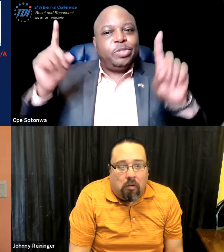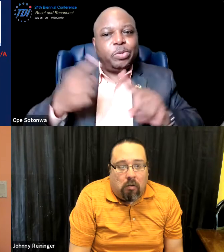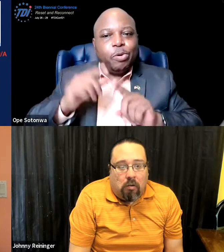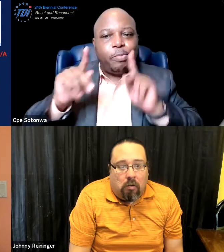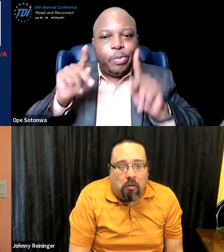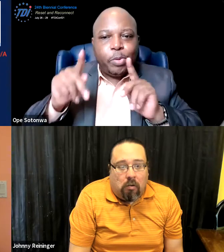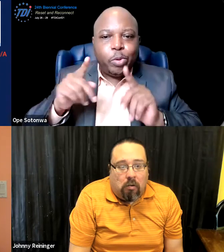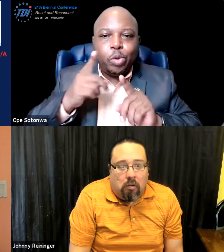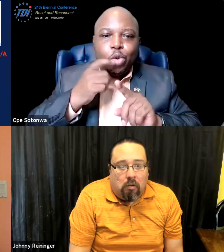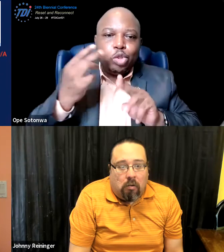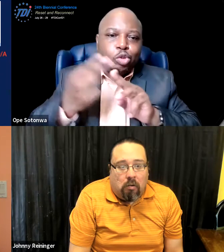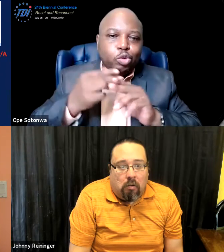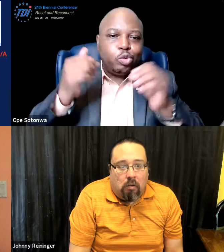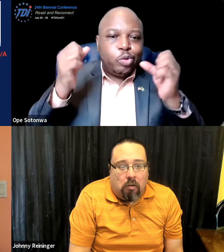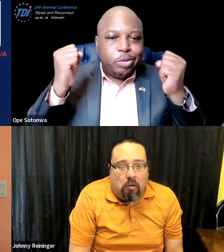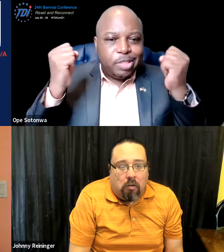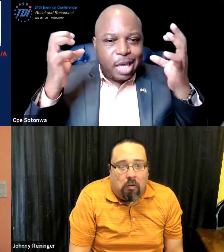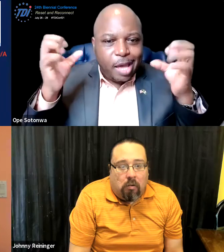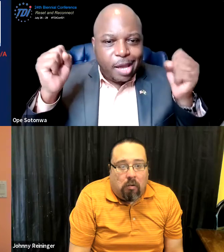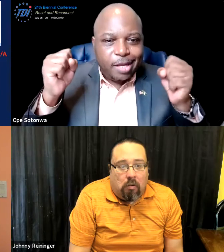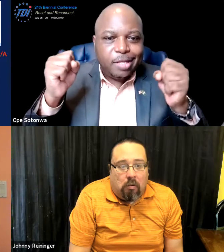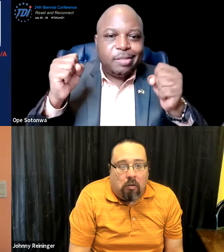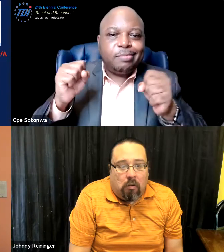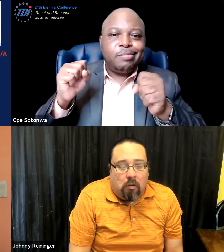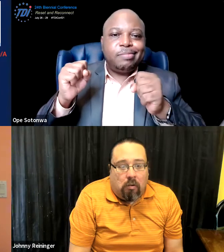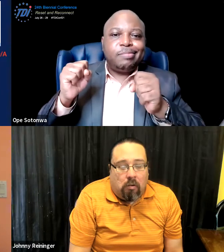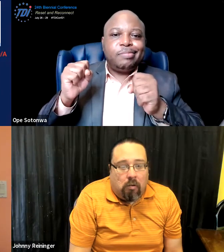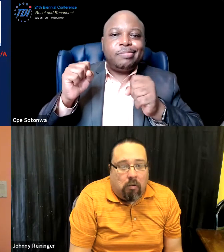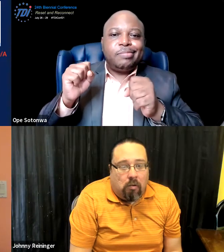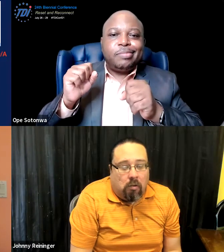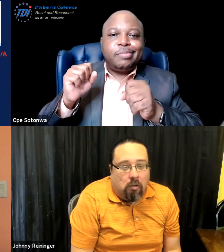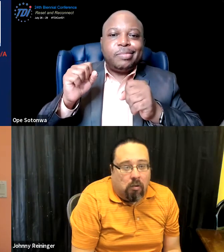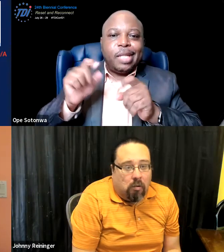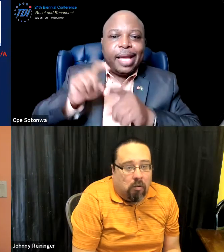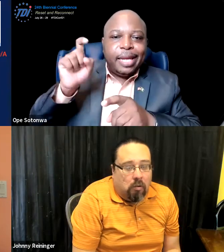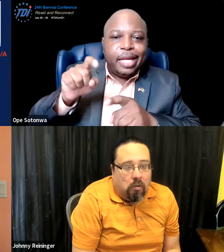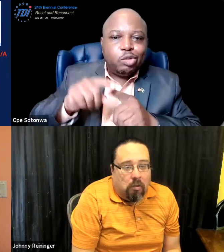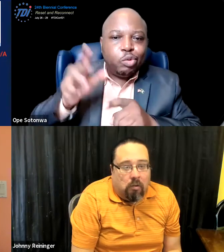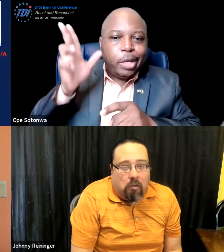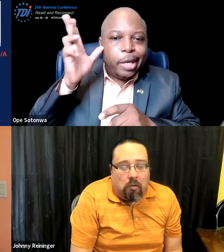really, there's a lot of people on that spectrum who have different needs.